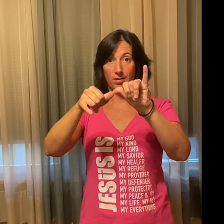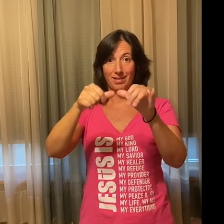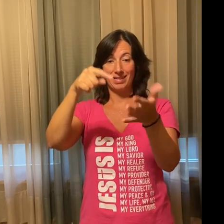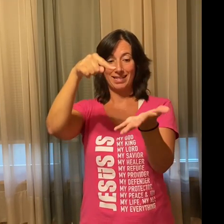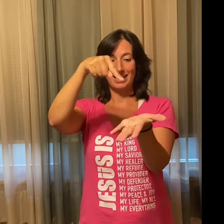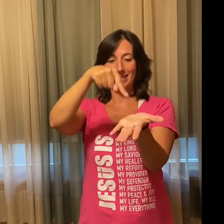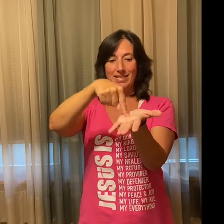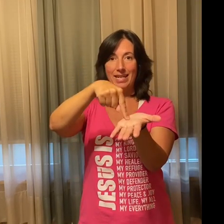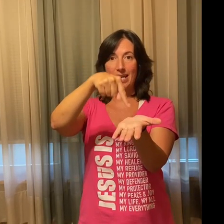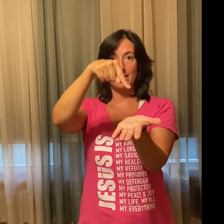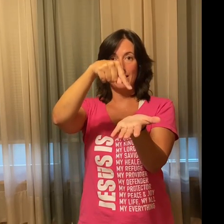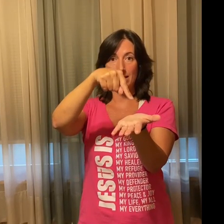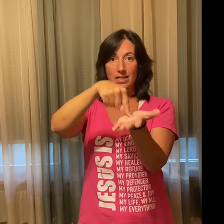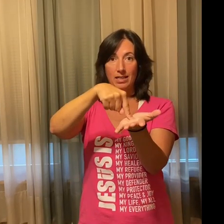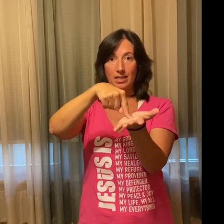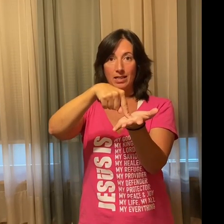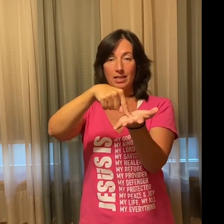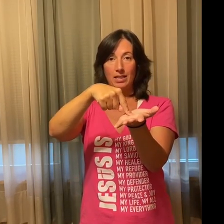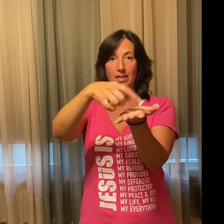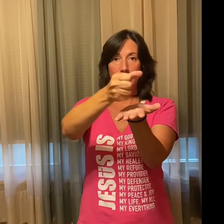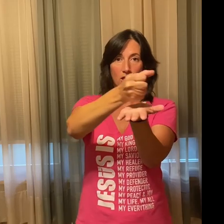measurable, debt,